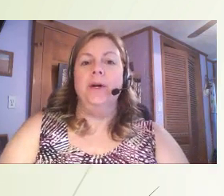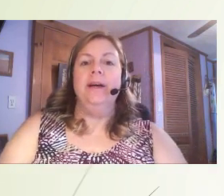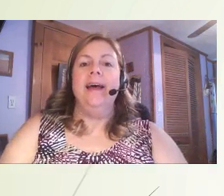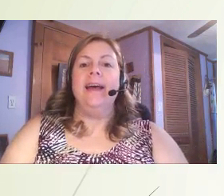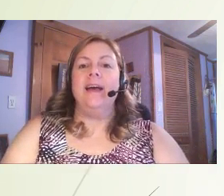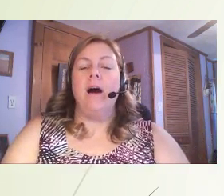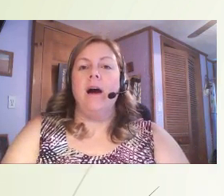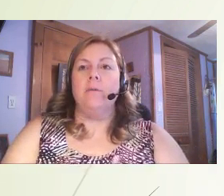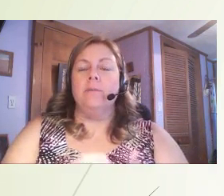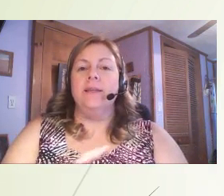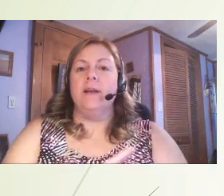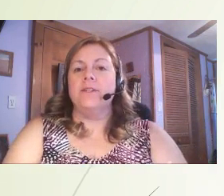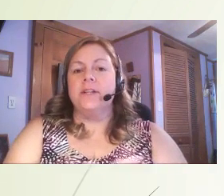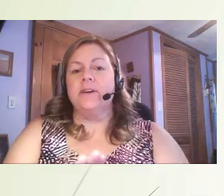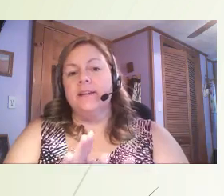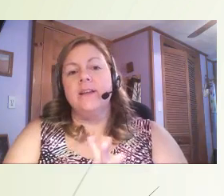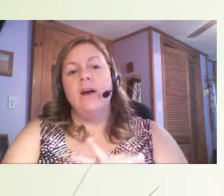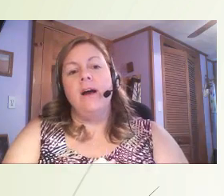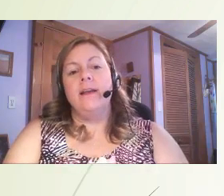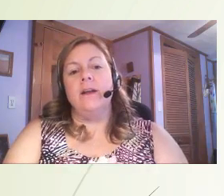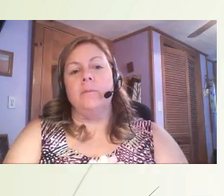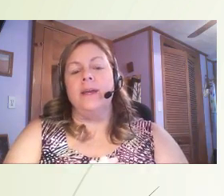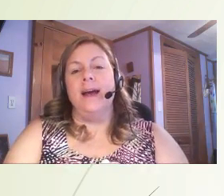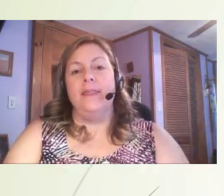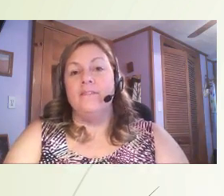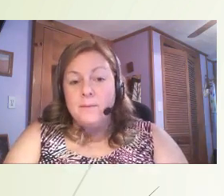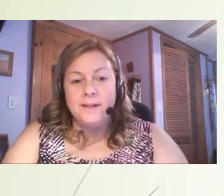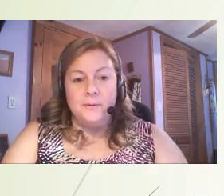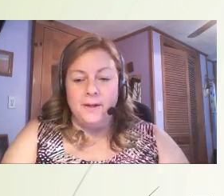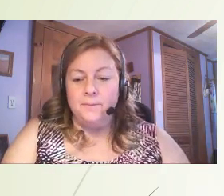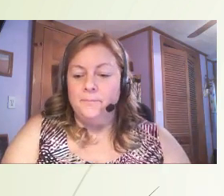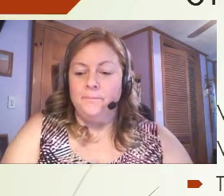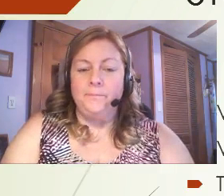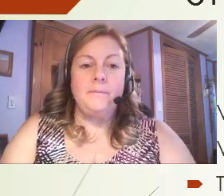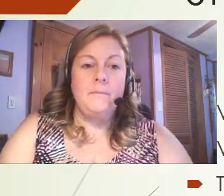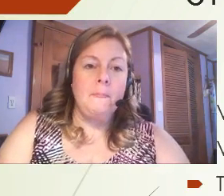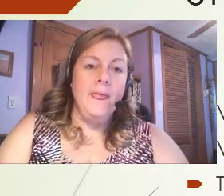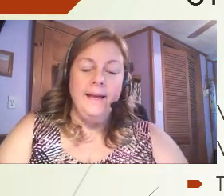do in our series. It'll be on the family unit.